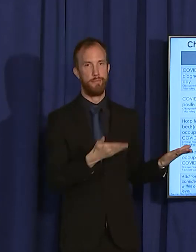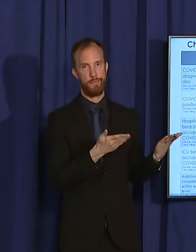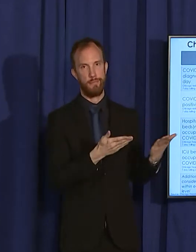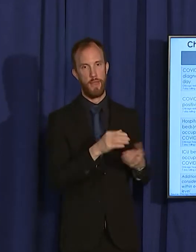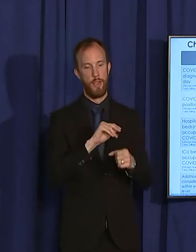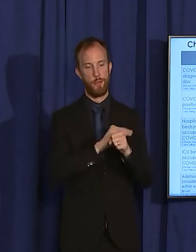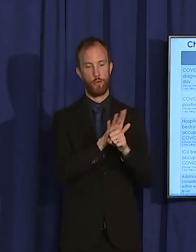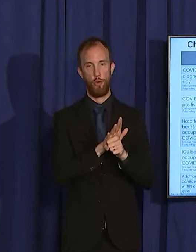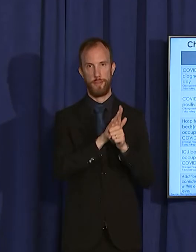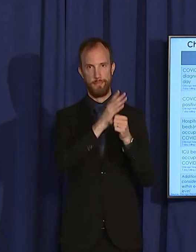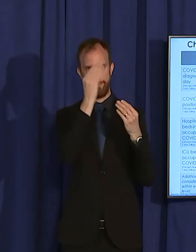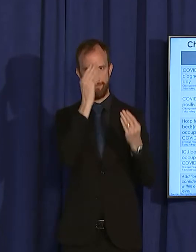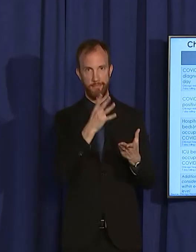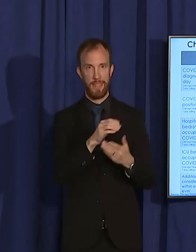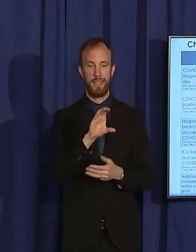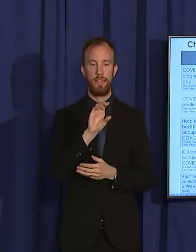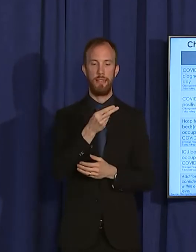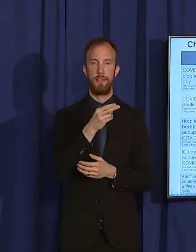COVID update.